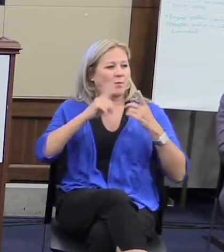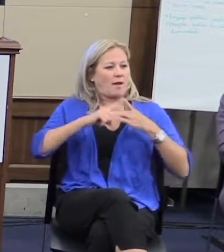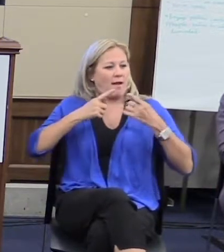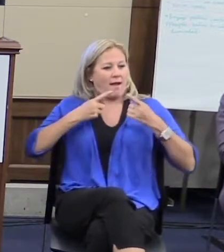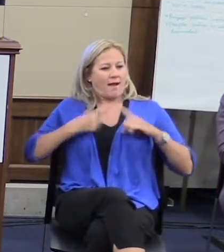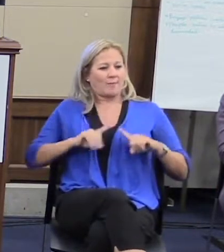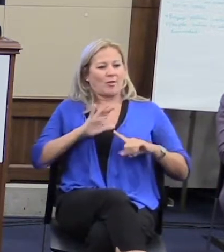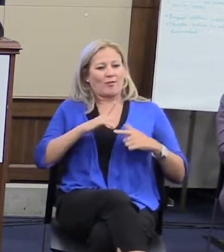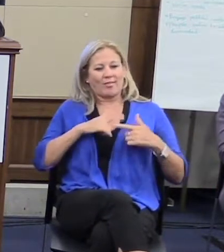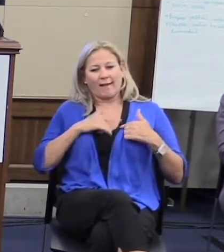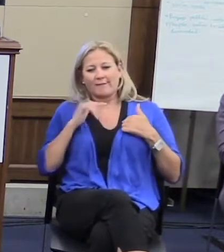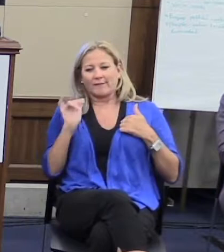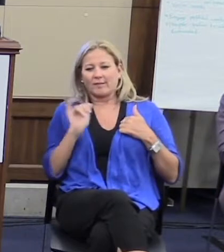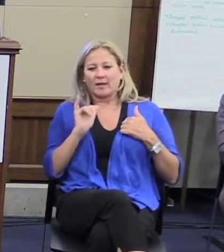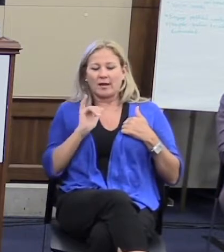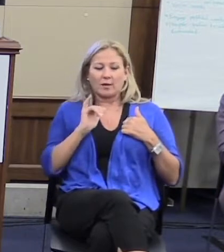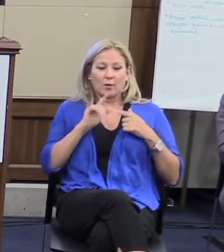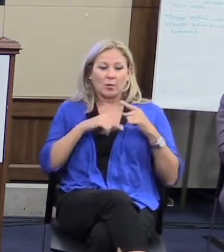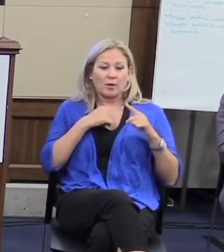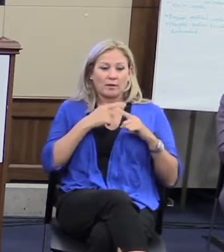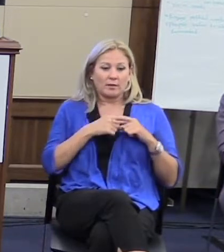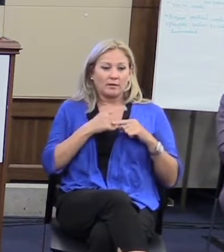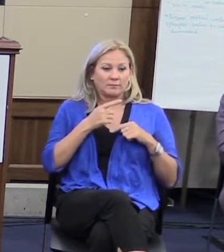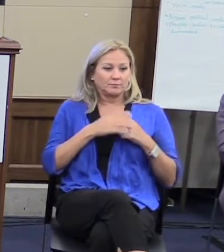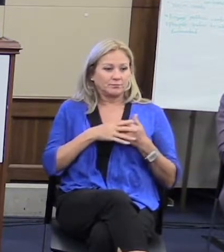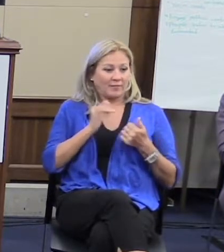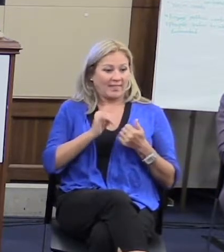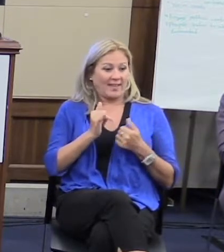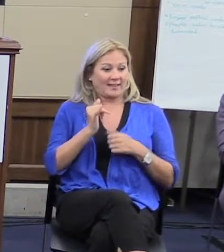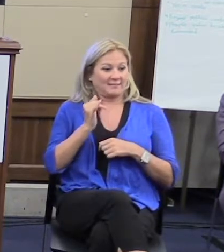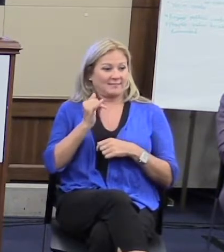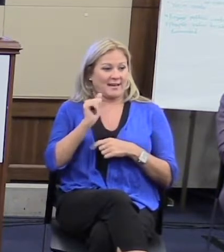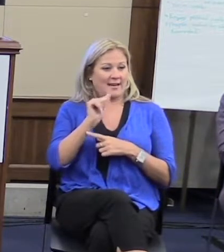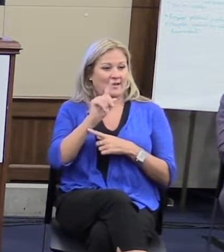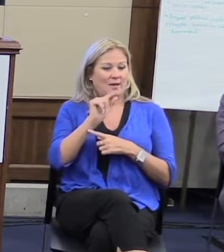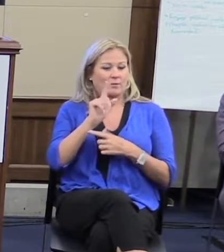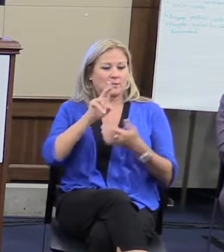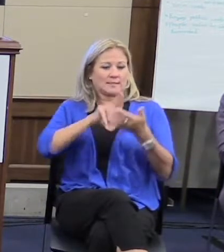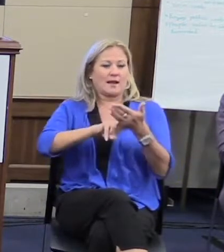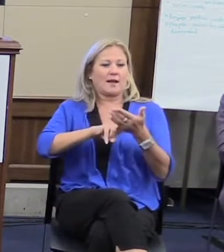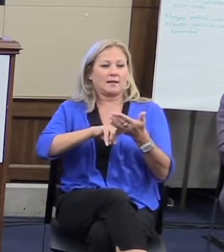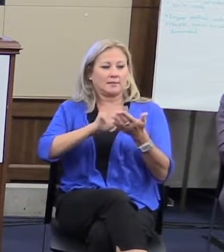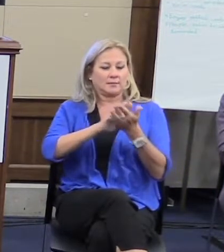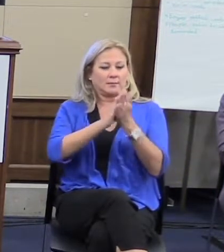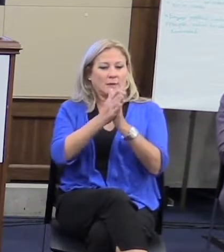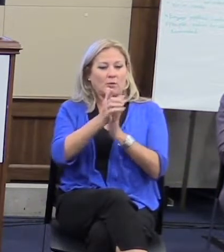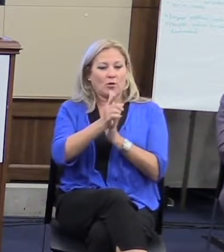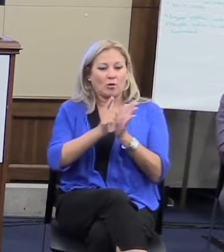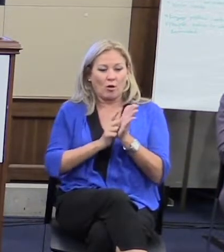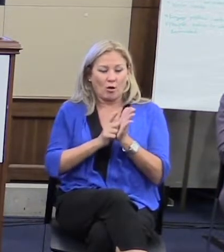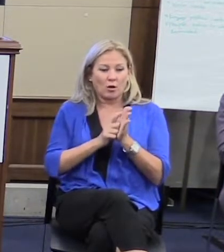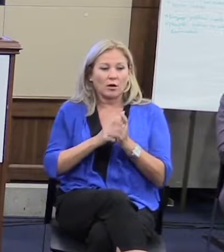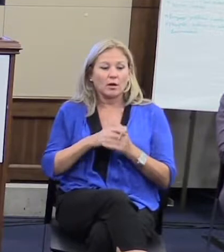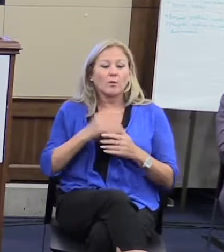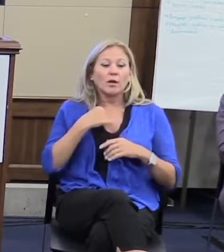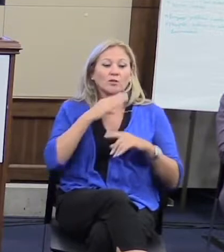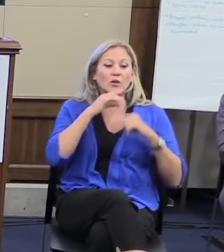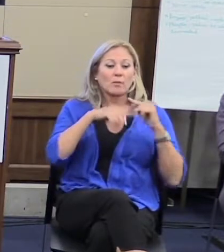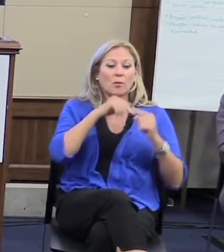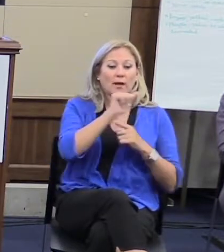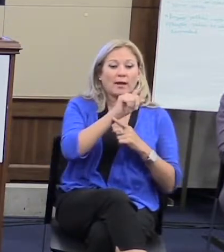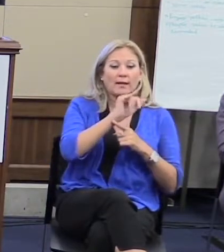them when the ADA was signed into law. And then it's also a time to look at what the ADA was intended to do